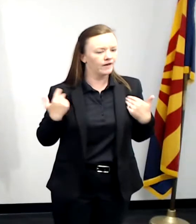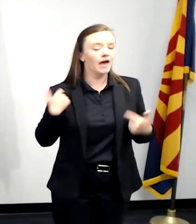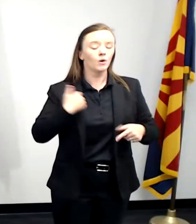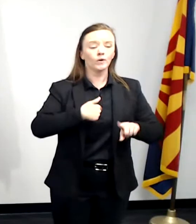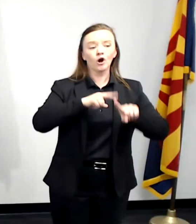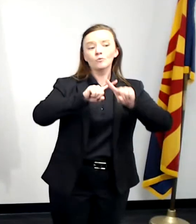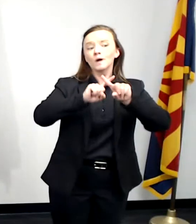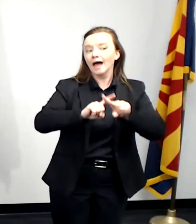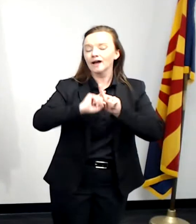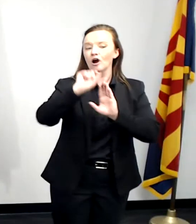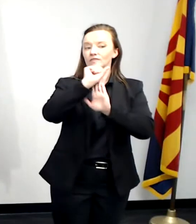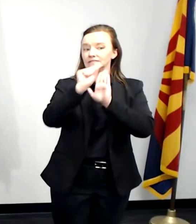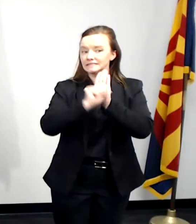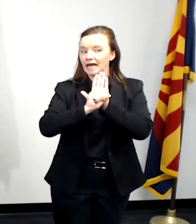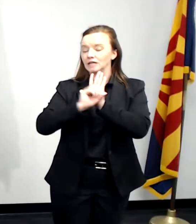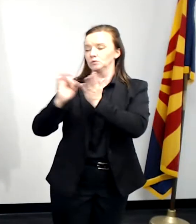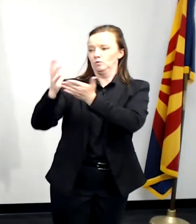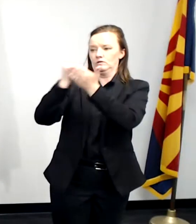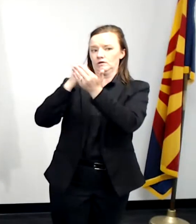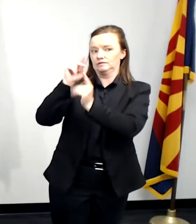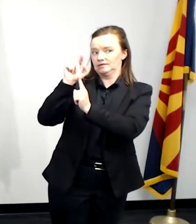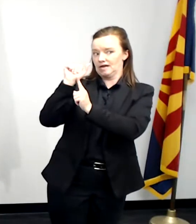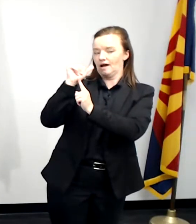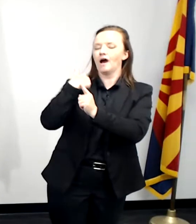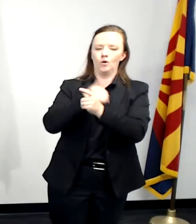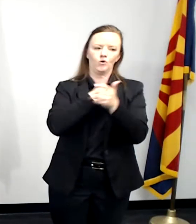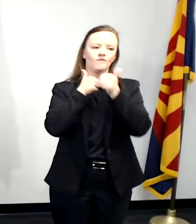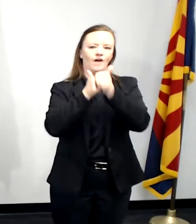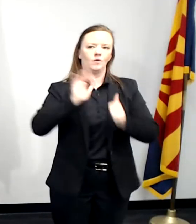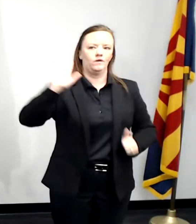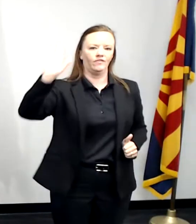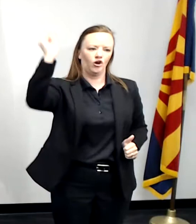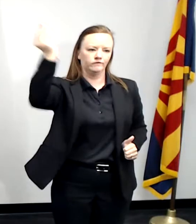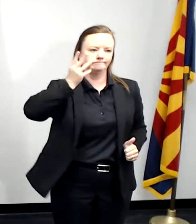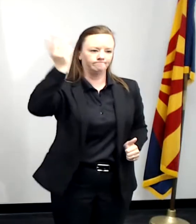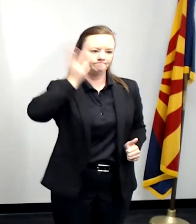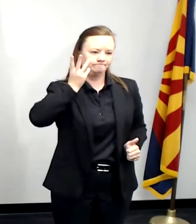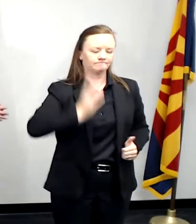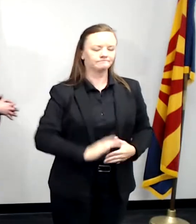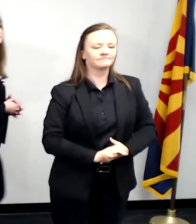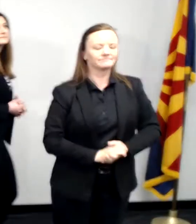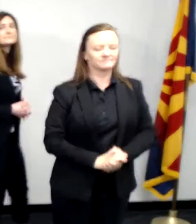state to do that for us, and we're following their lead.